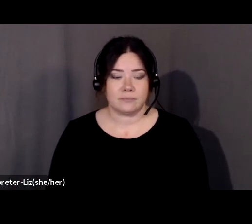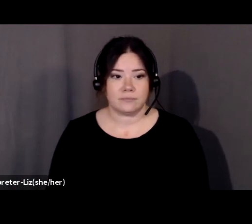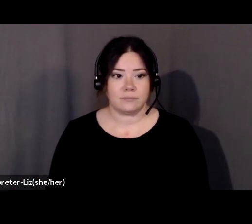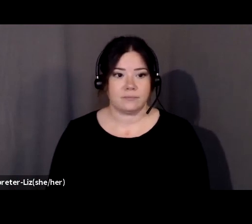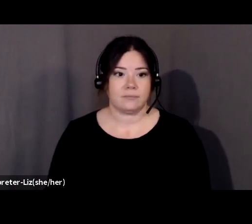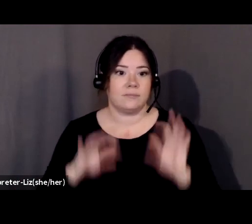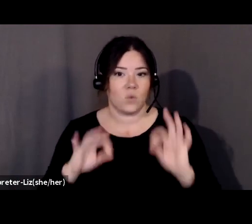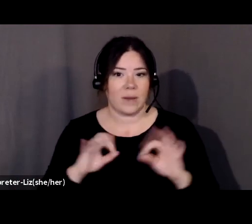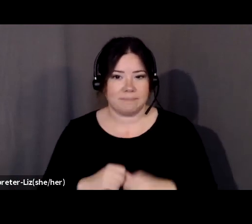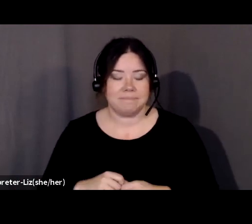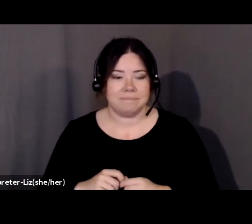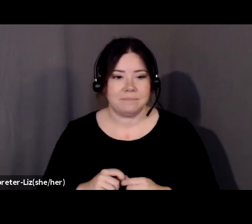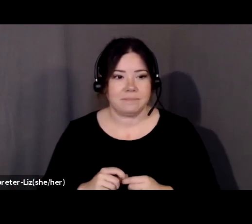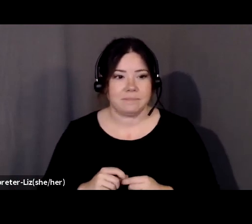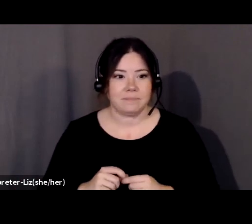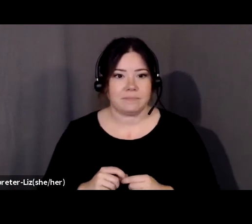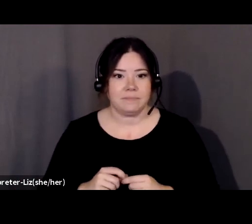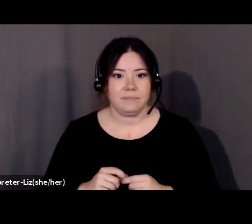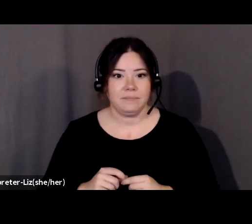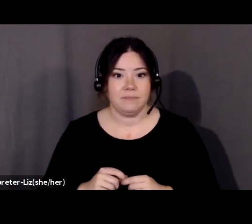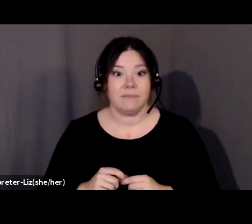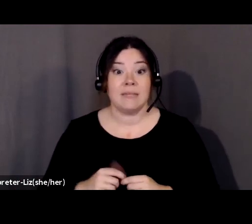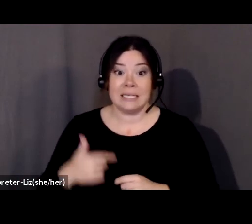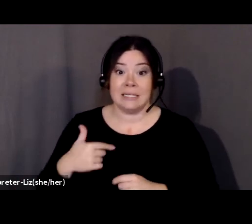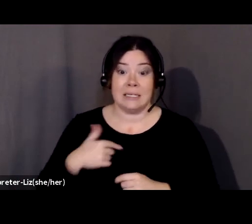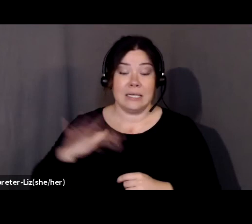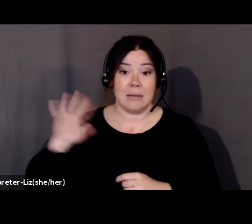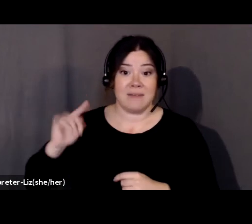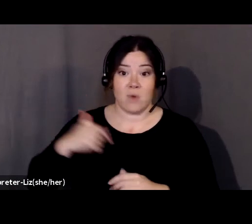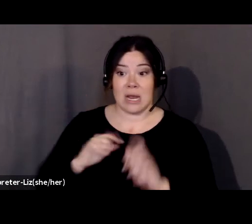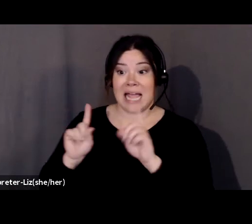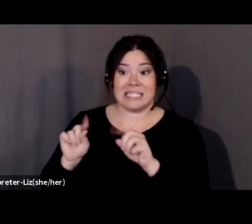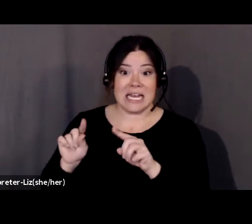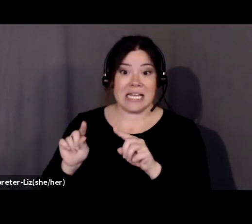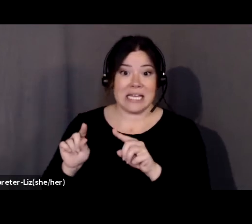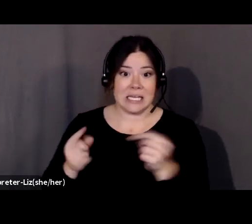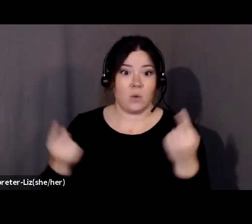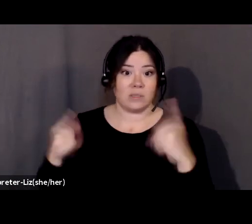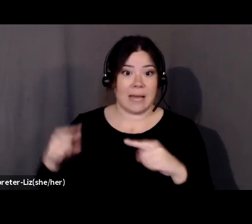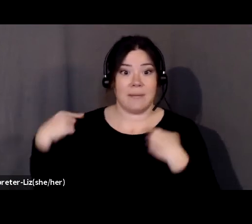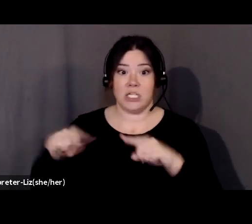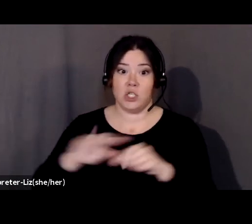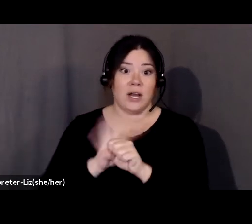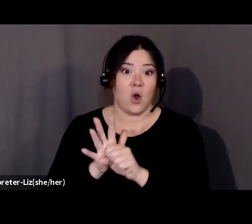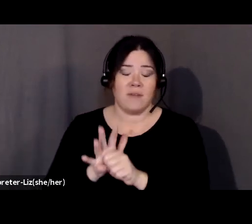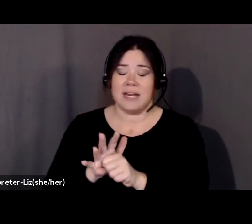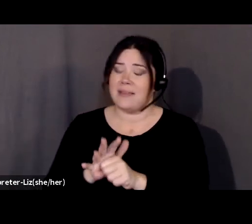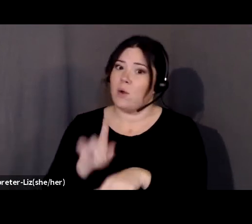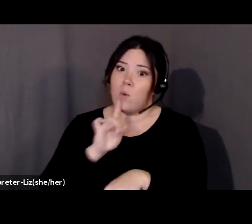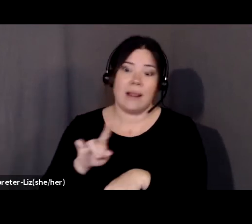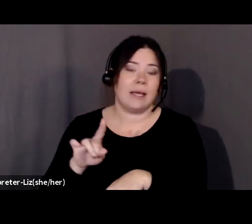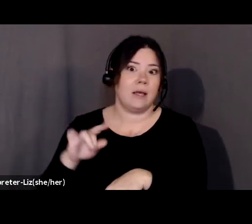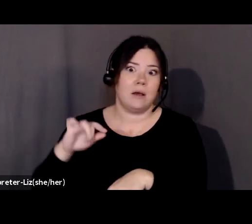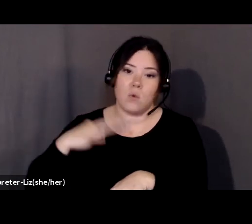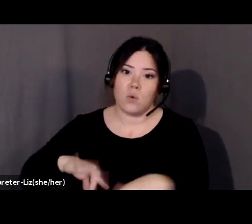Great. And I attended those that were going on during COVID, and they were really great peer